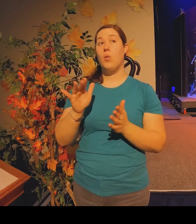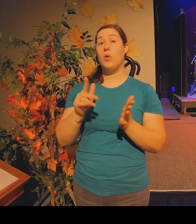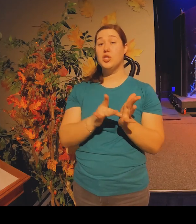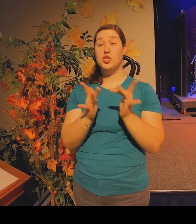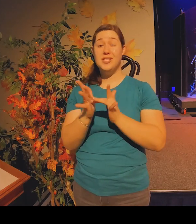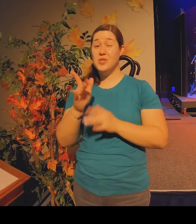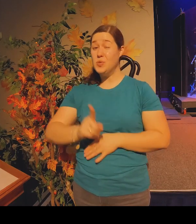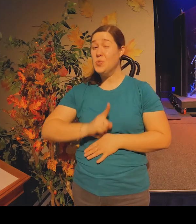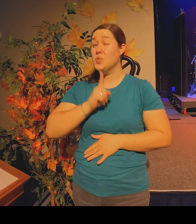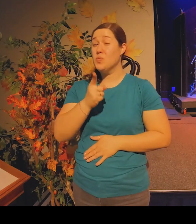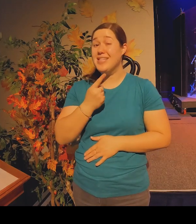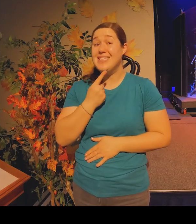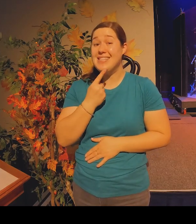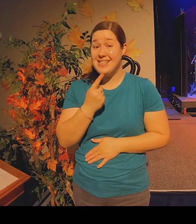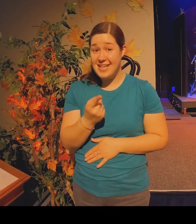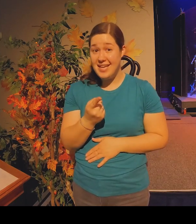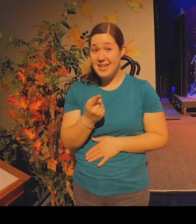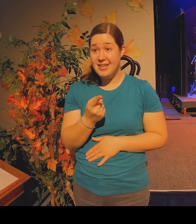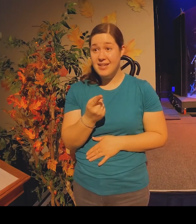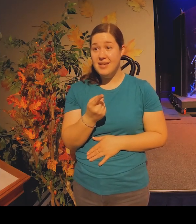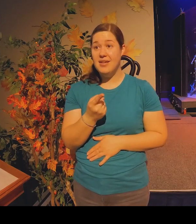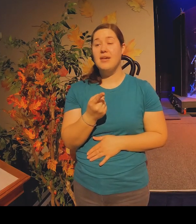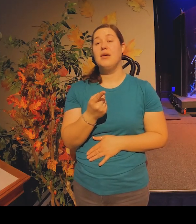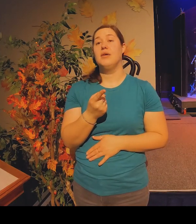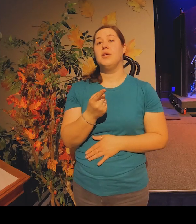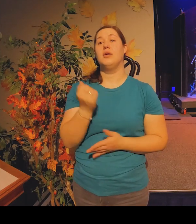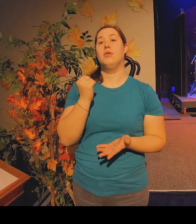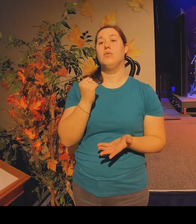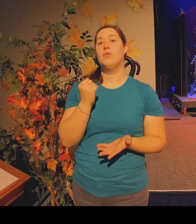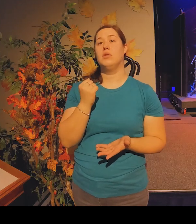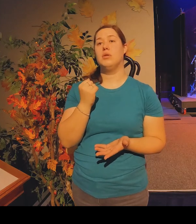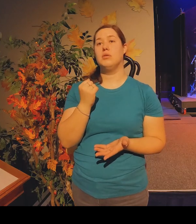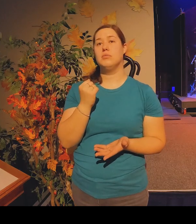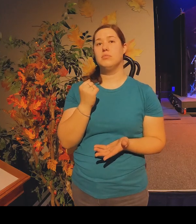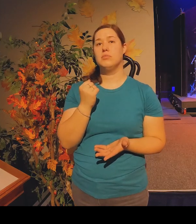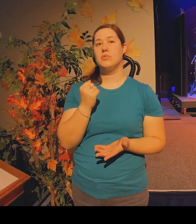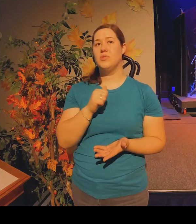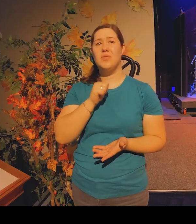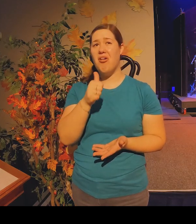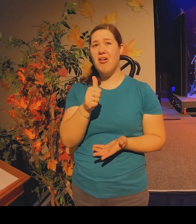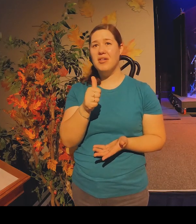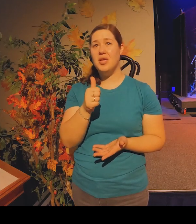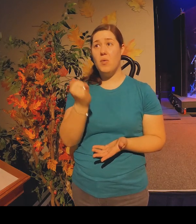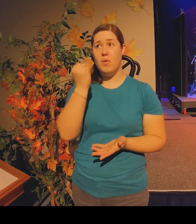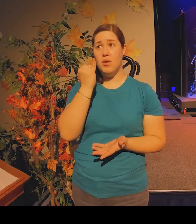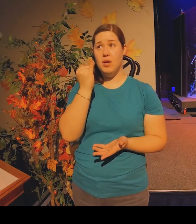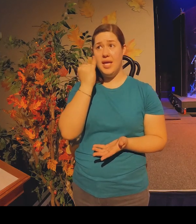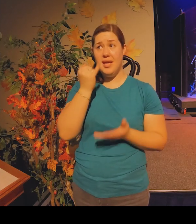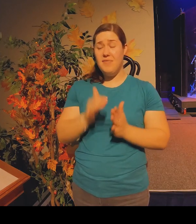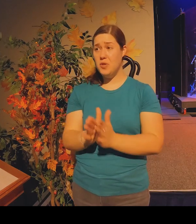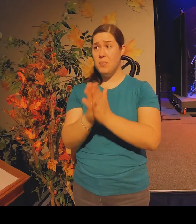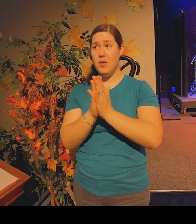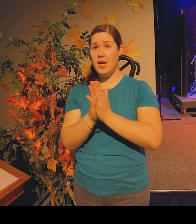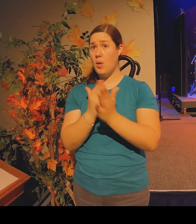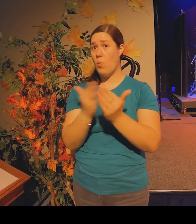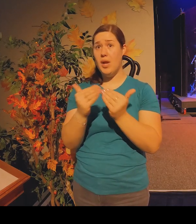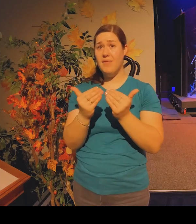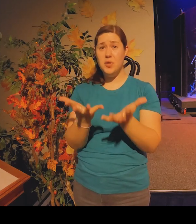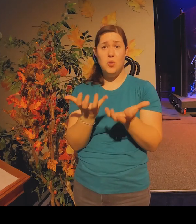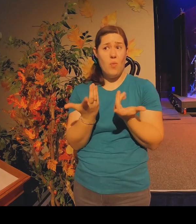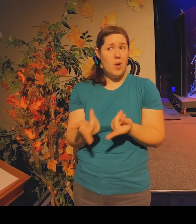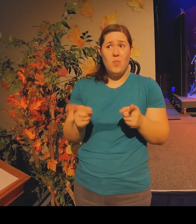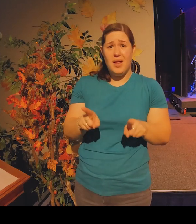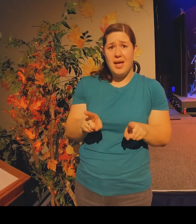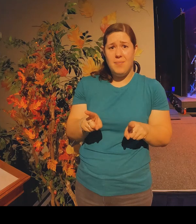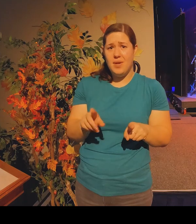faith, you'll get it. Jesus was saying this. Whenever you pray from your heart, I